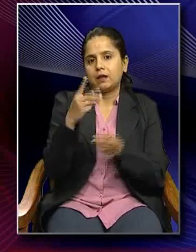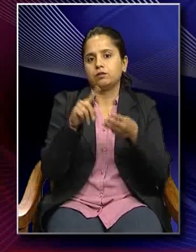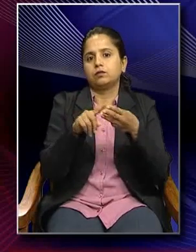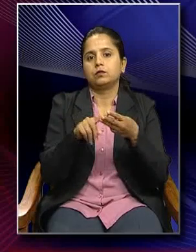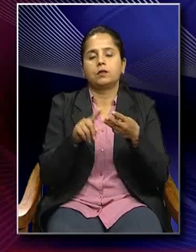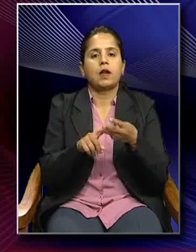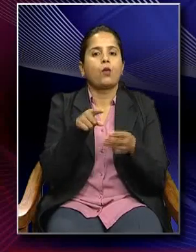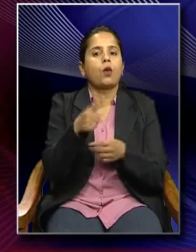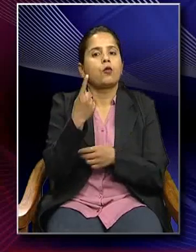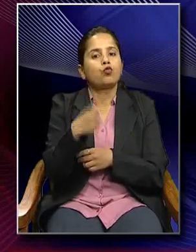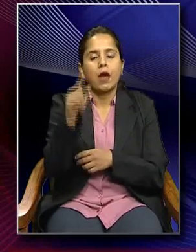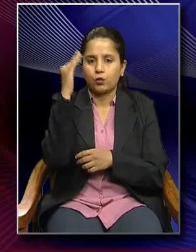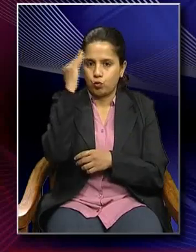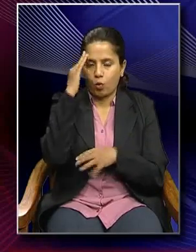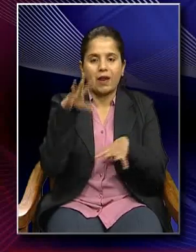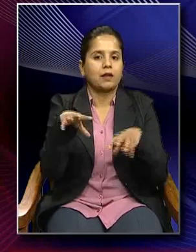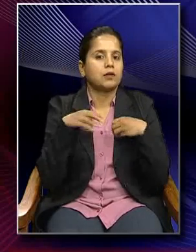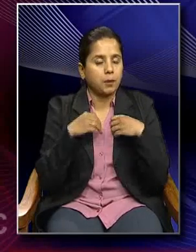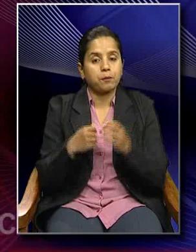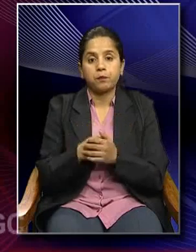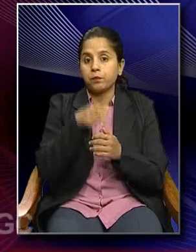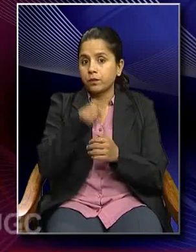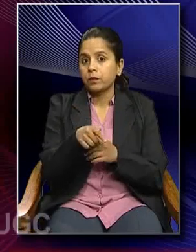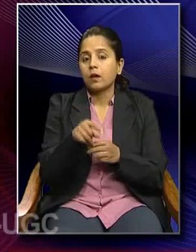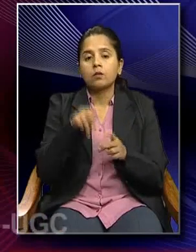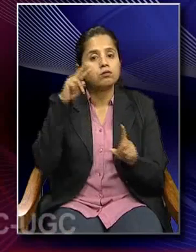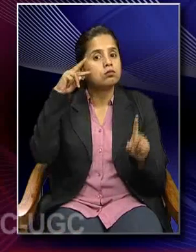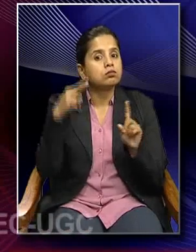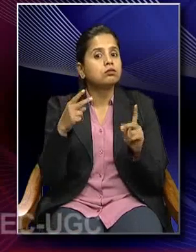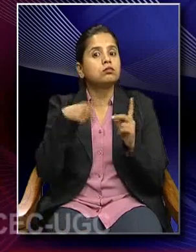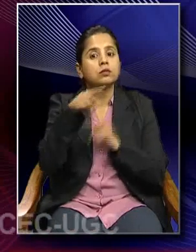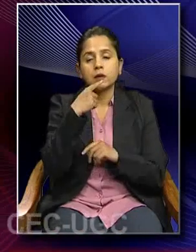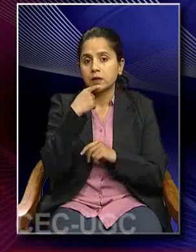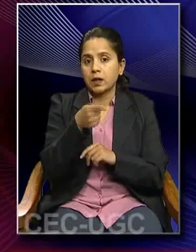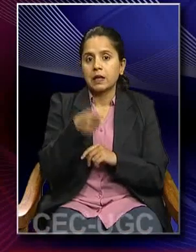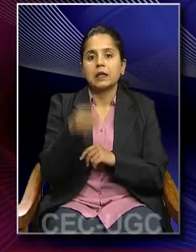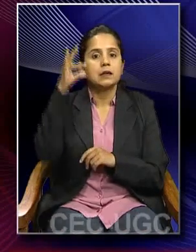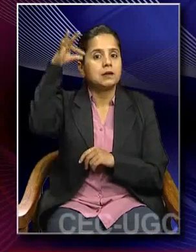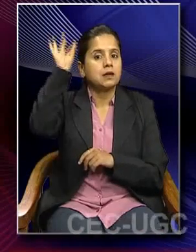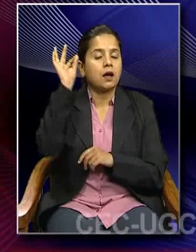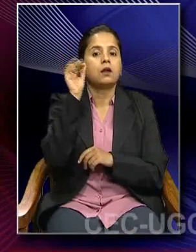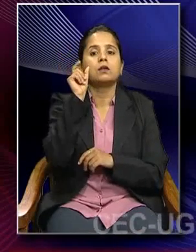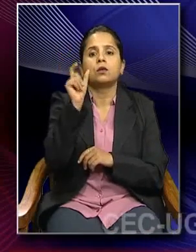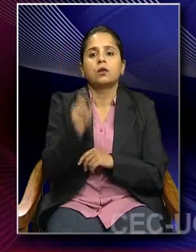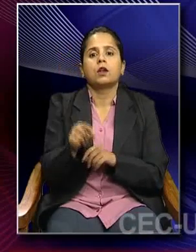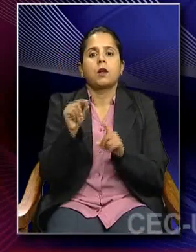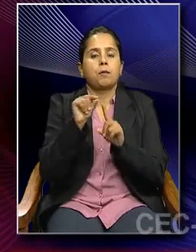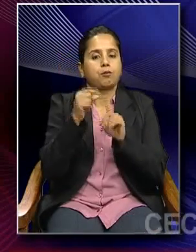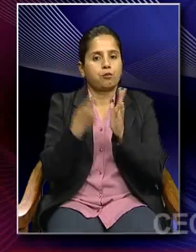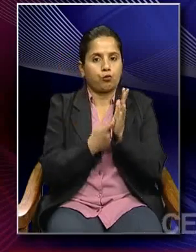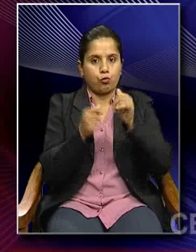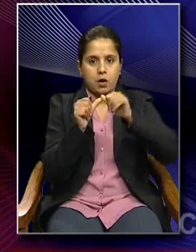of valid knowledge, and those are perception, which is the Sanskrit term of perception is